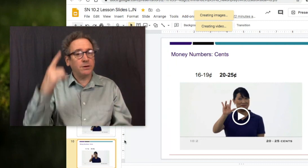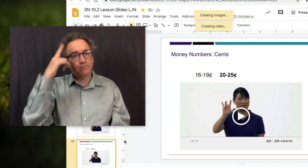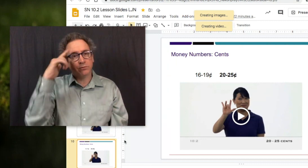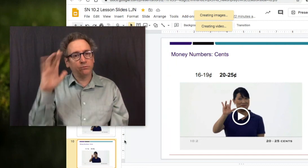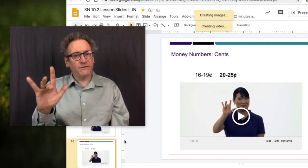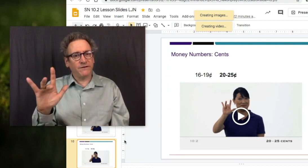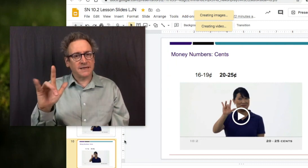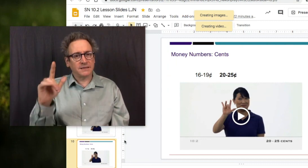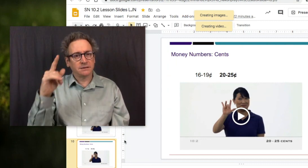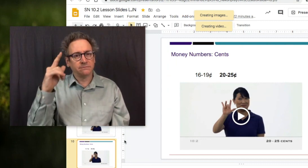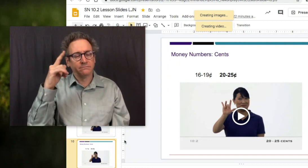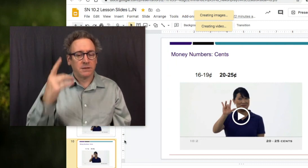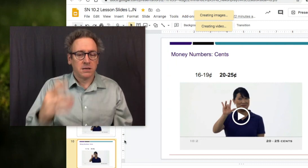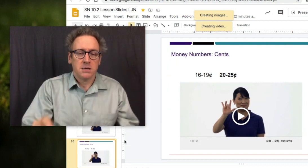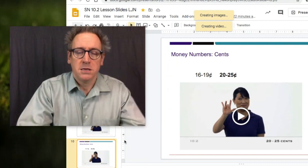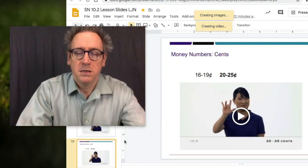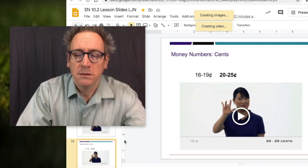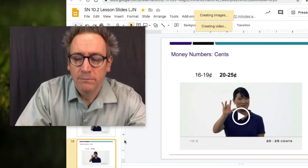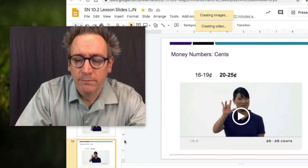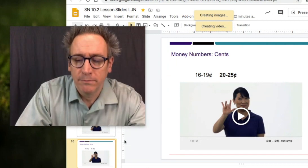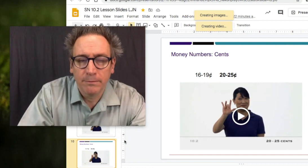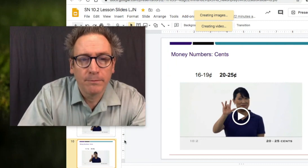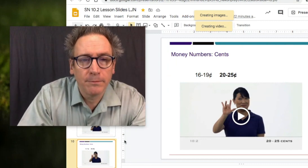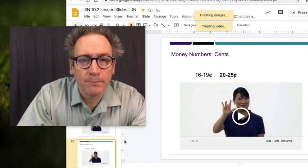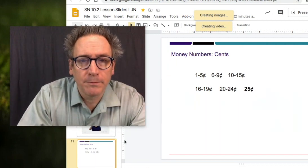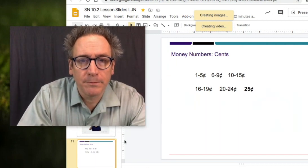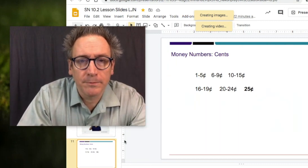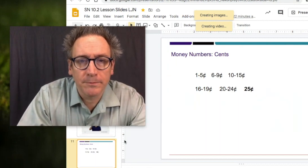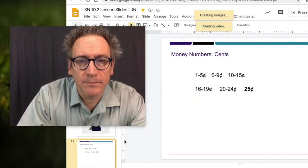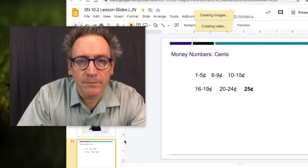So either one, 25 cents.